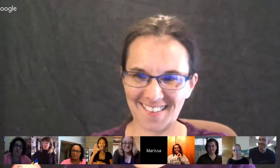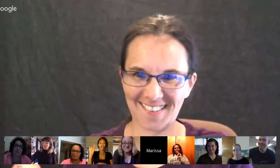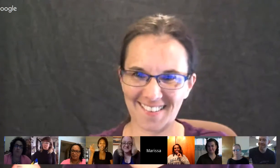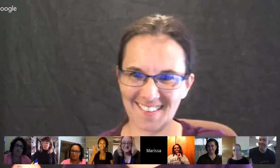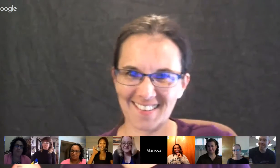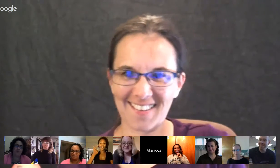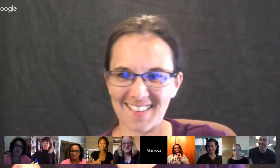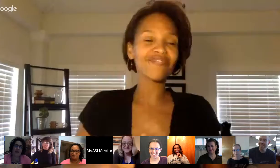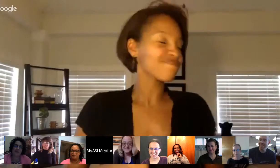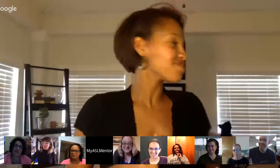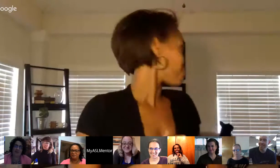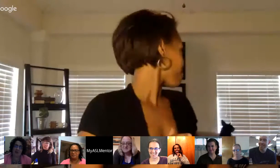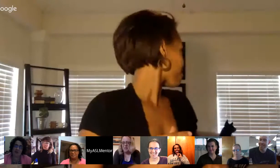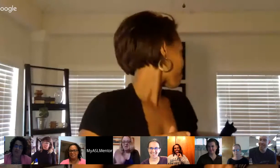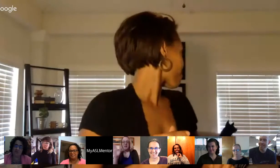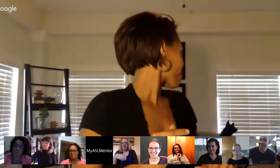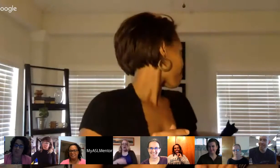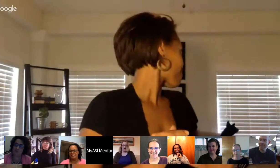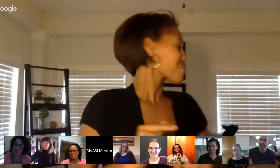You dog. Sorry.